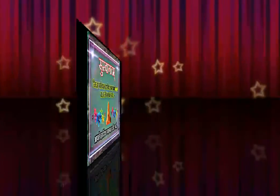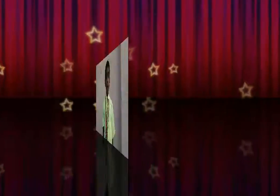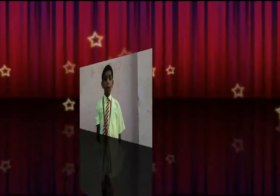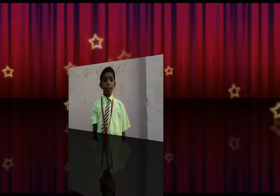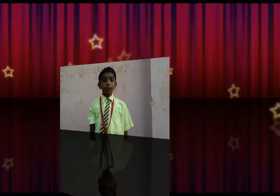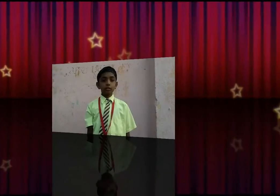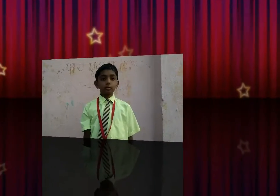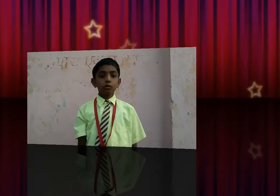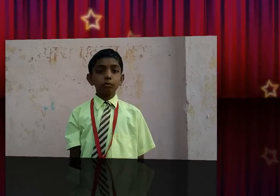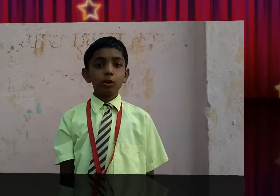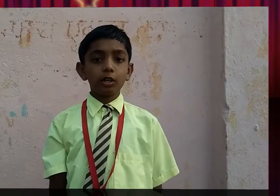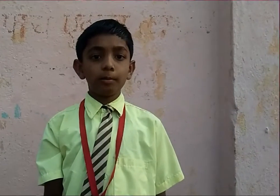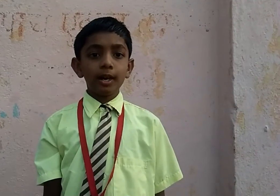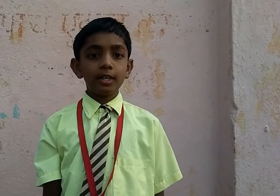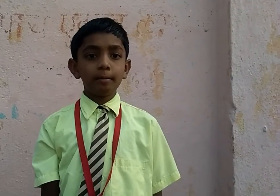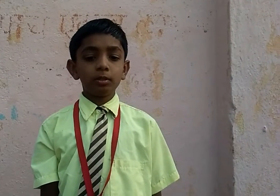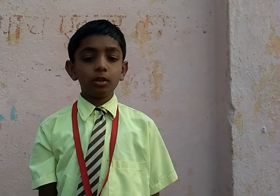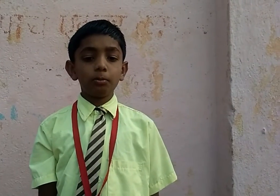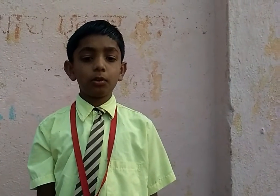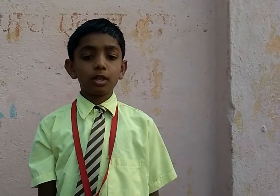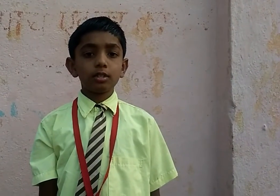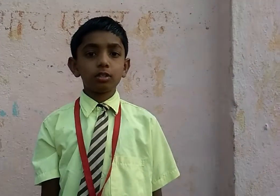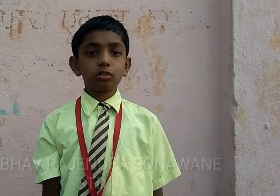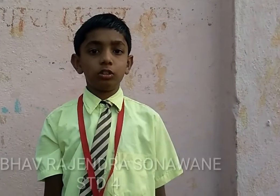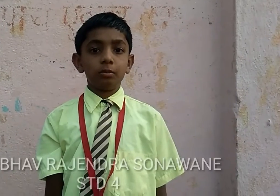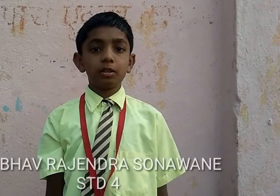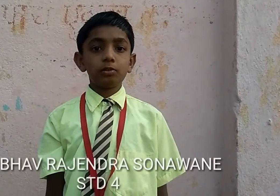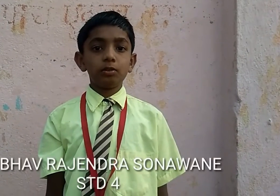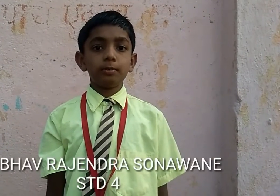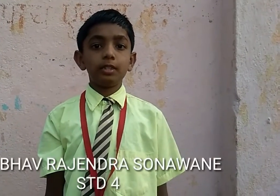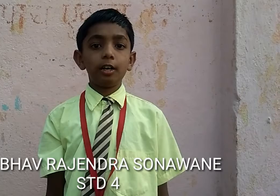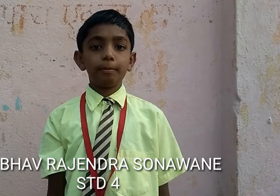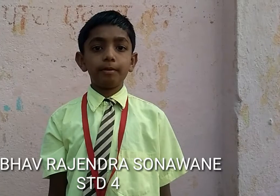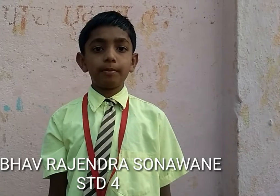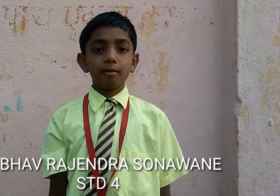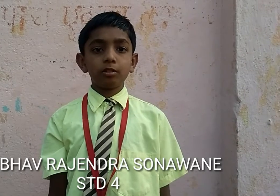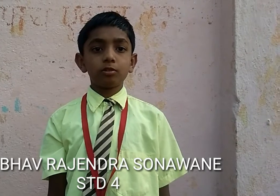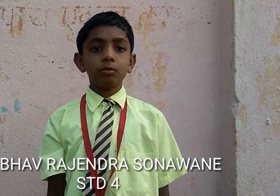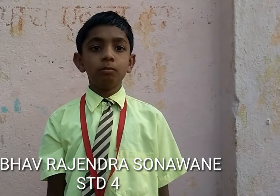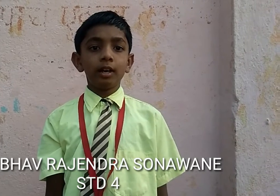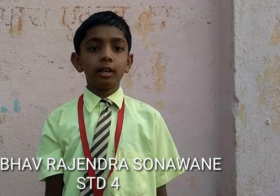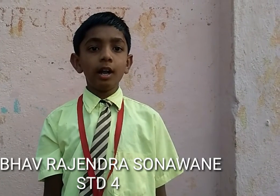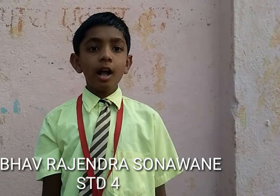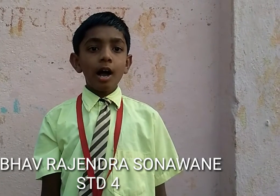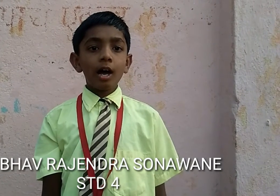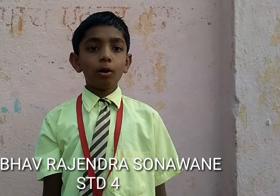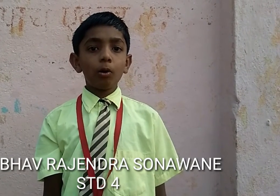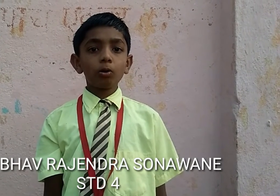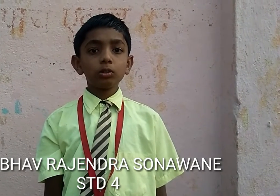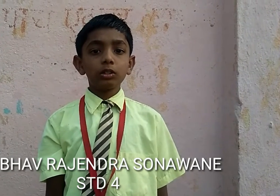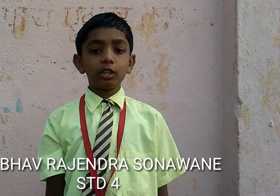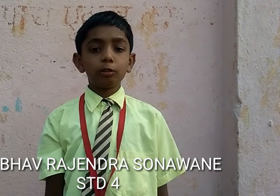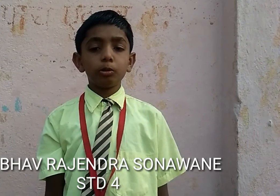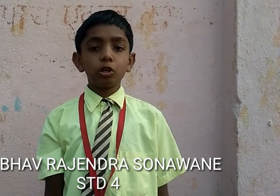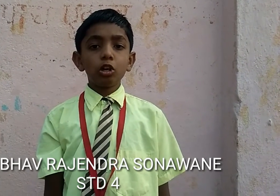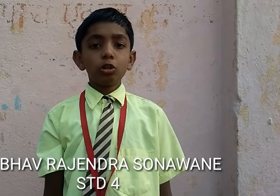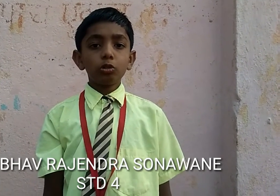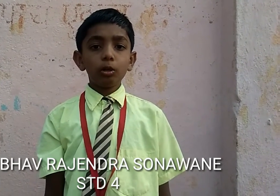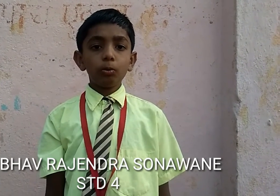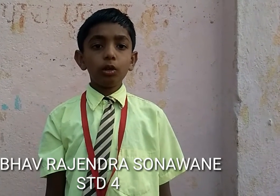Hello friends. Good morning. My name is Vaibhav Rajanrashan. I a student in primary school. I will go to Stanford. Today